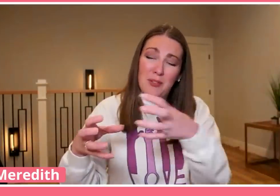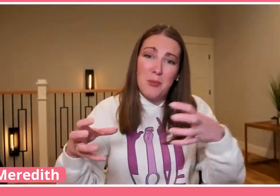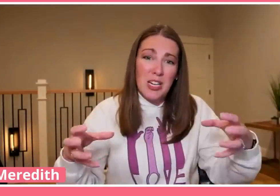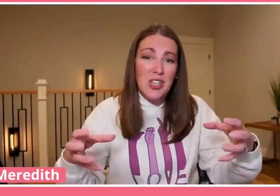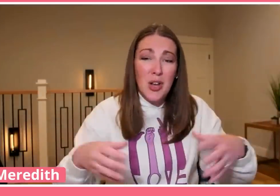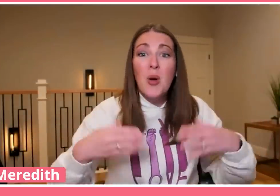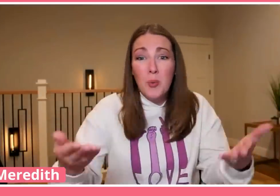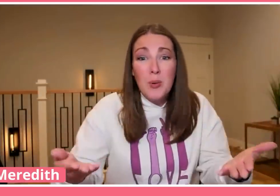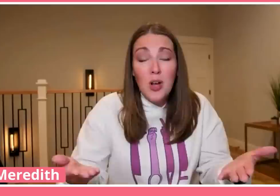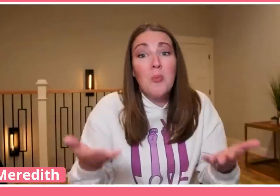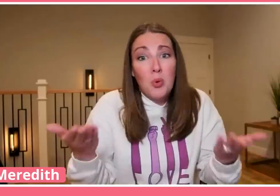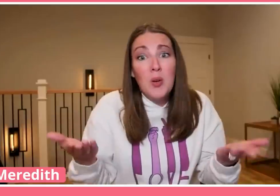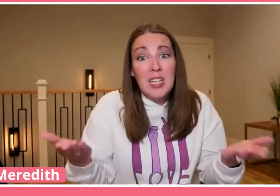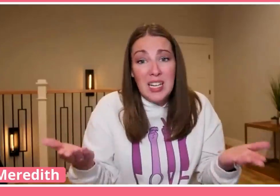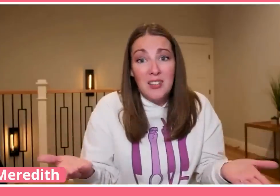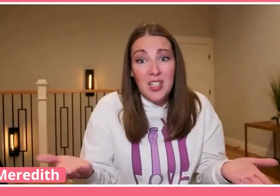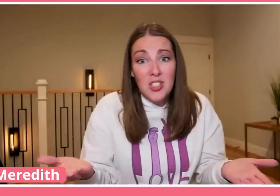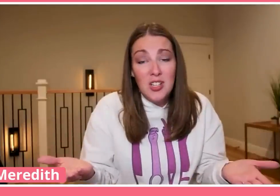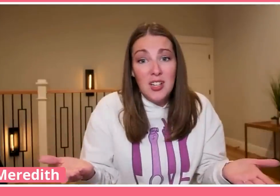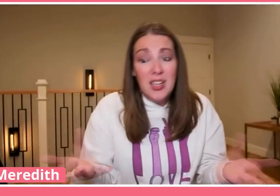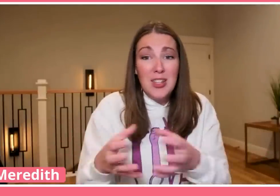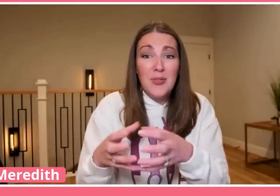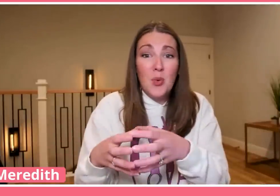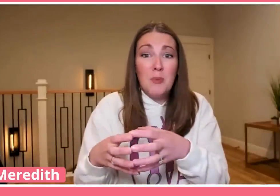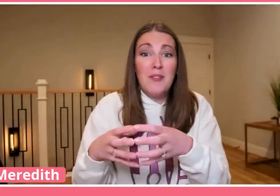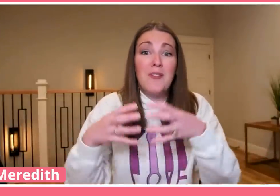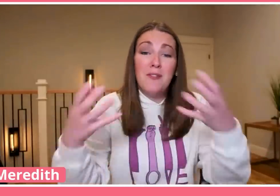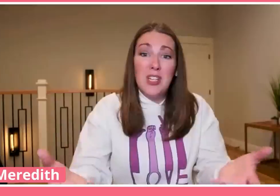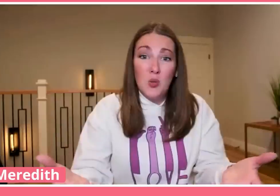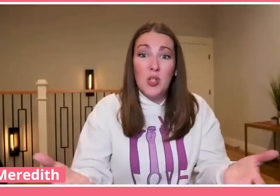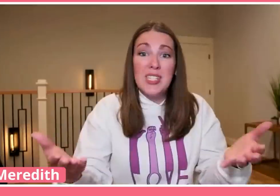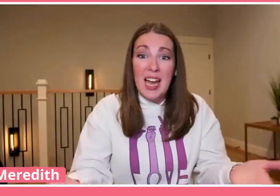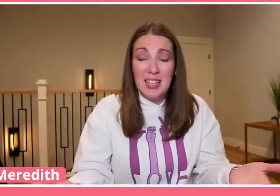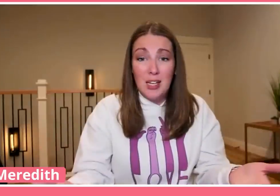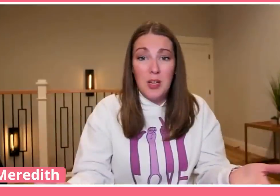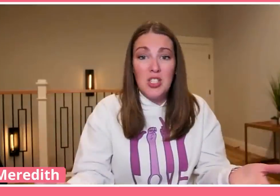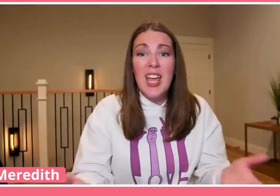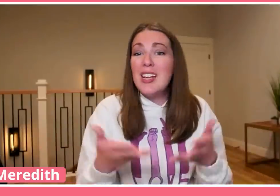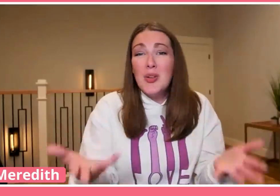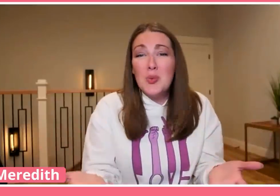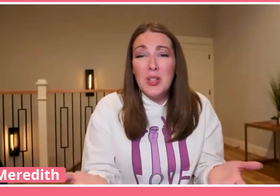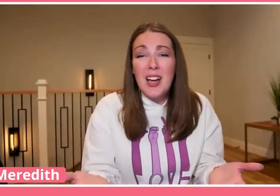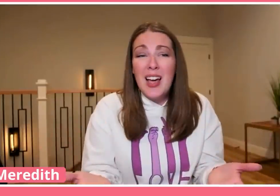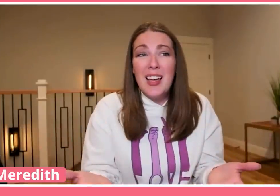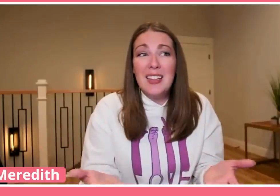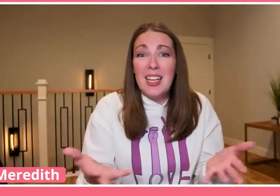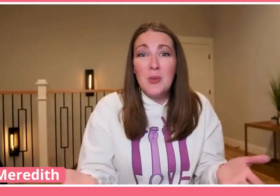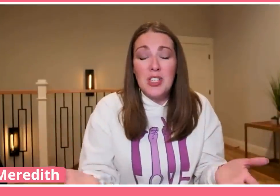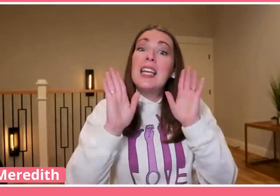of information, but we would call broken English in the form of a visual sign language. And so it's really not a language. It's